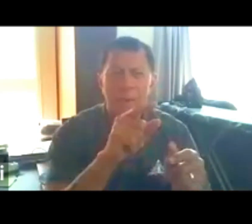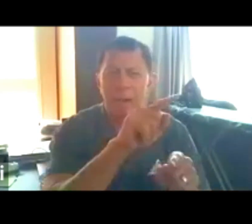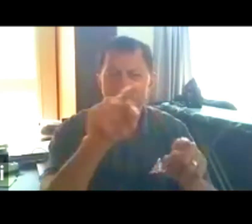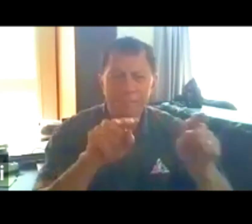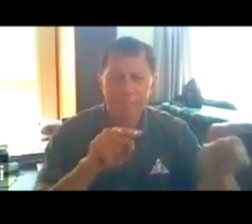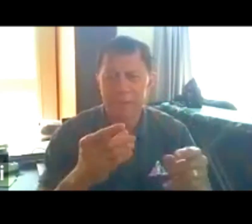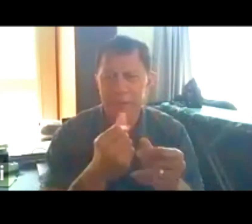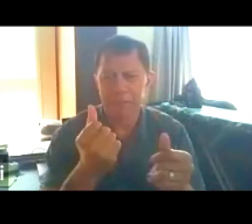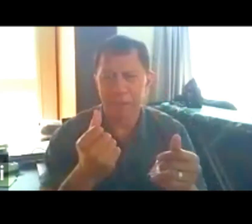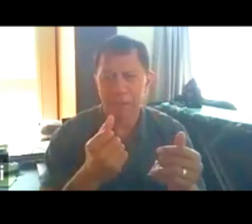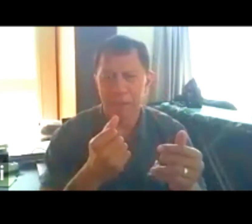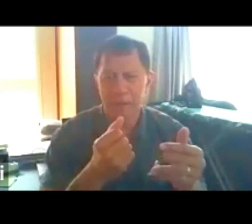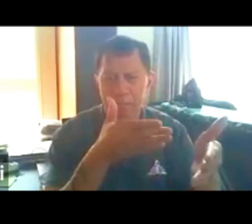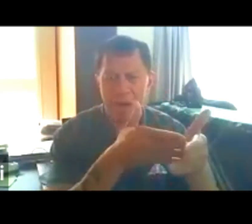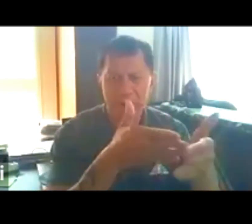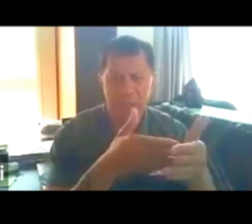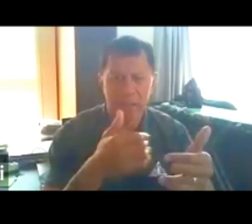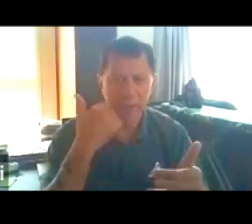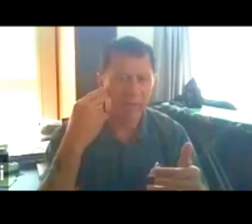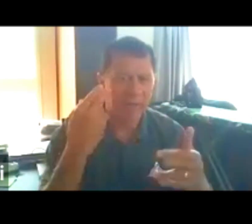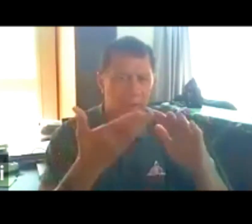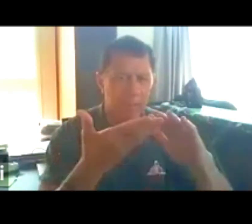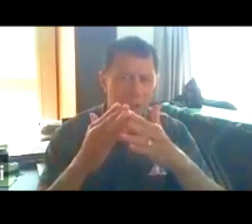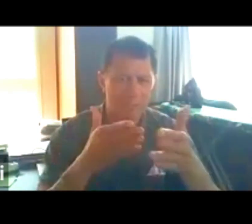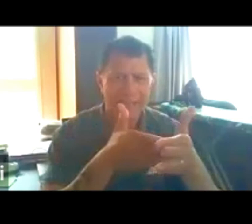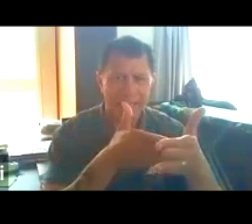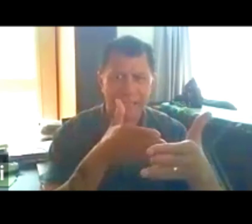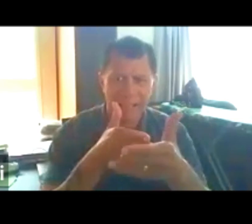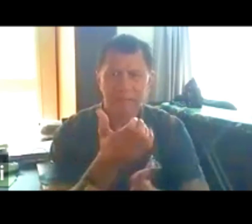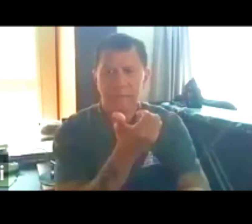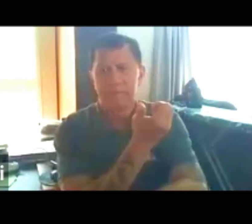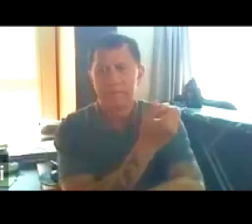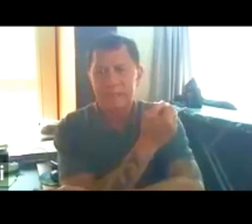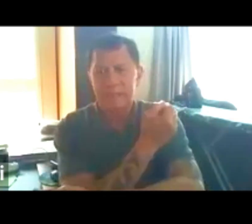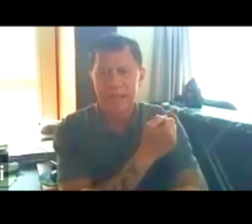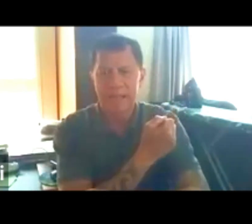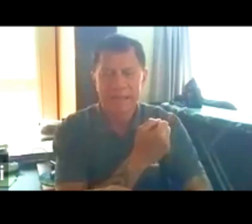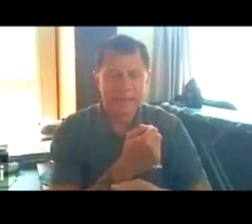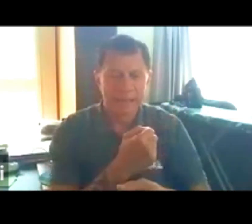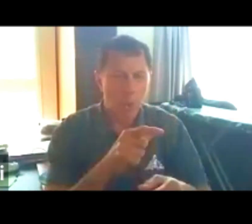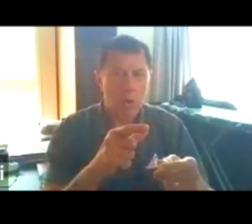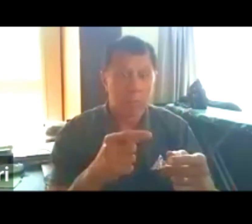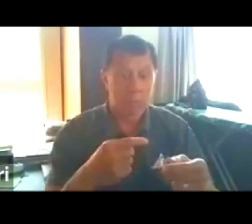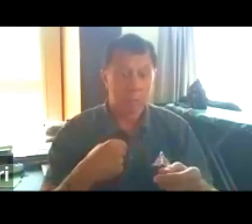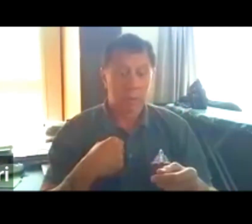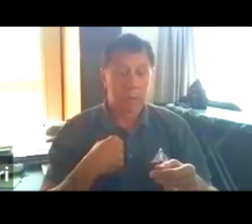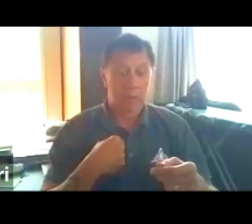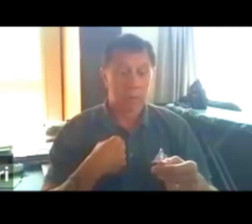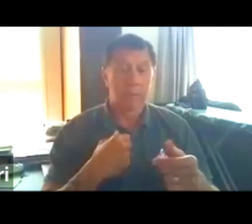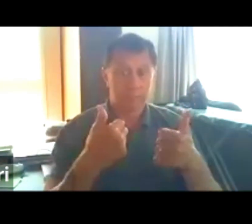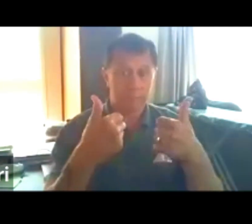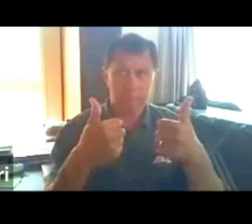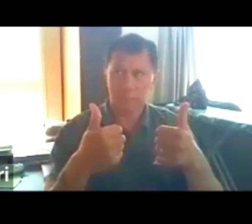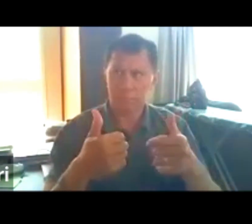well. Now, some of the, he's talking about access in regards to for the deaf